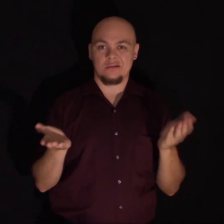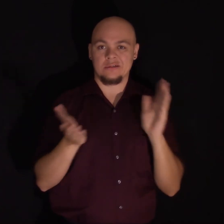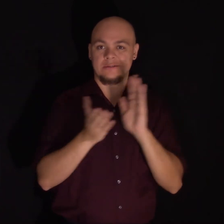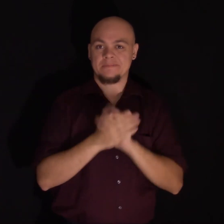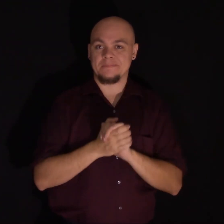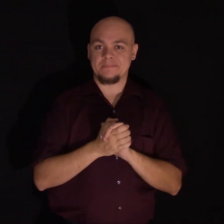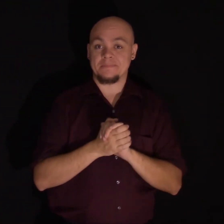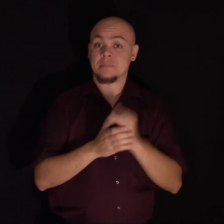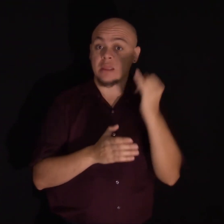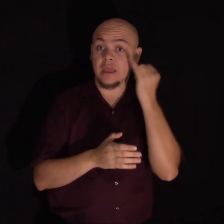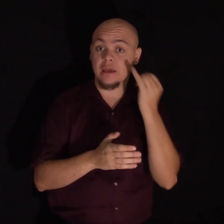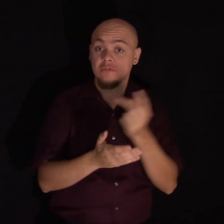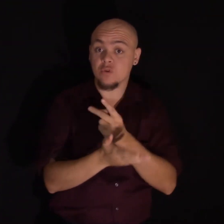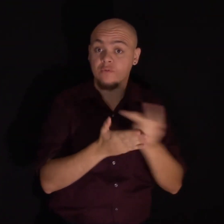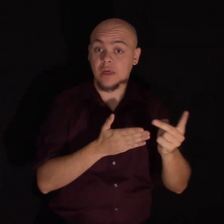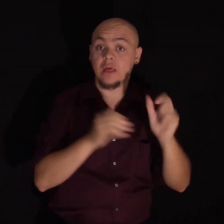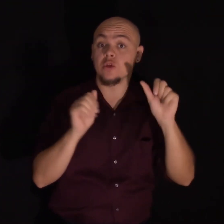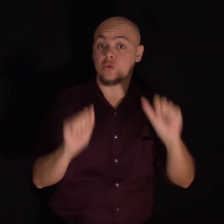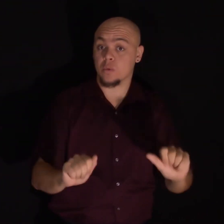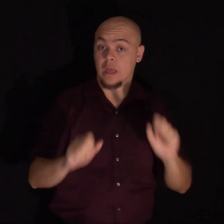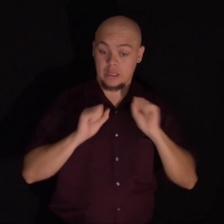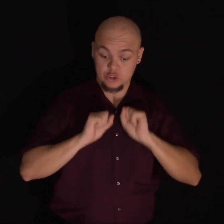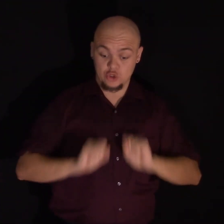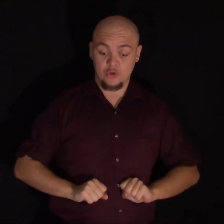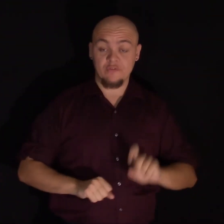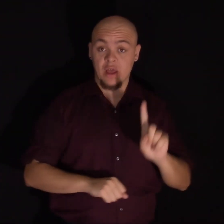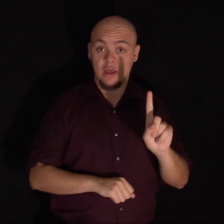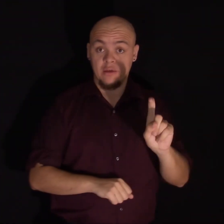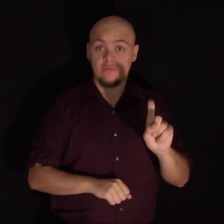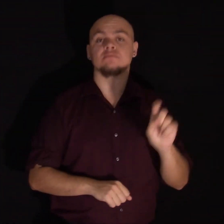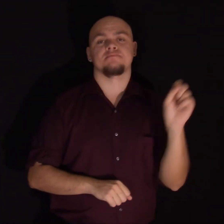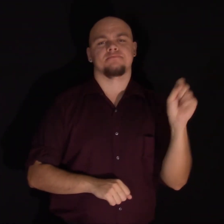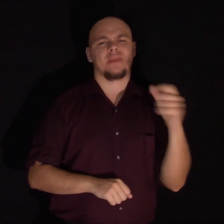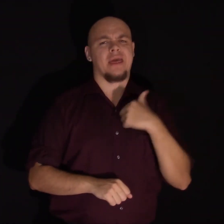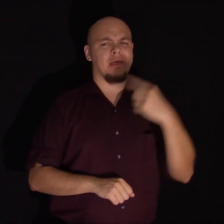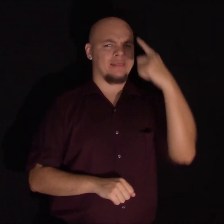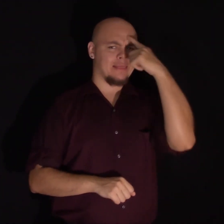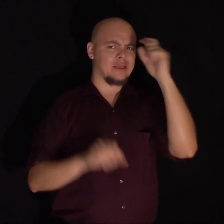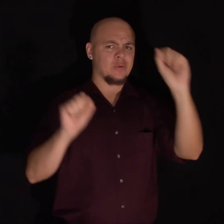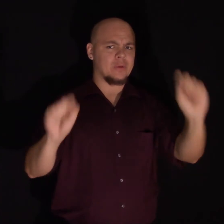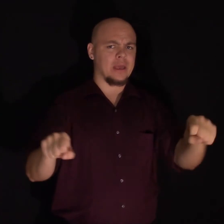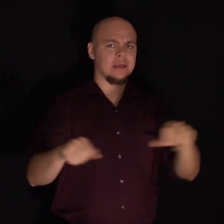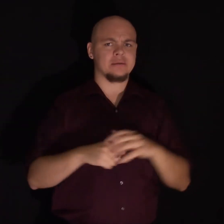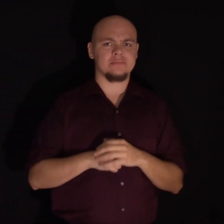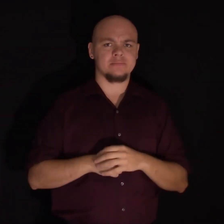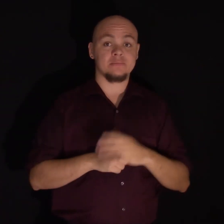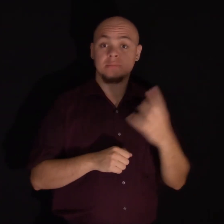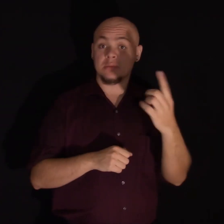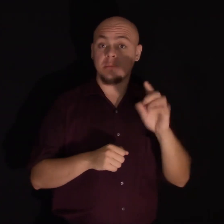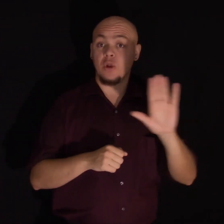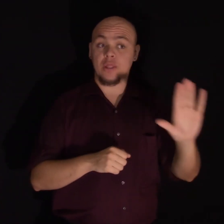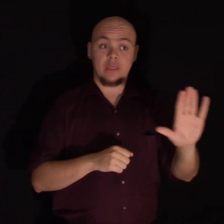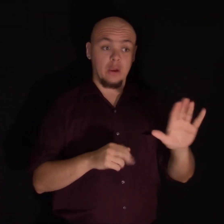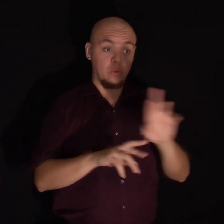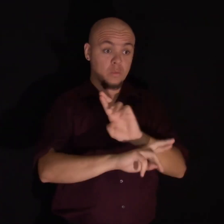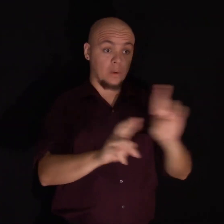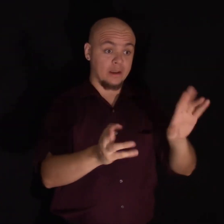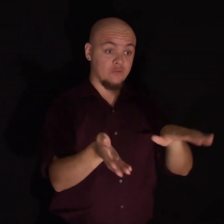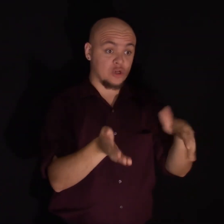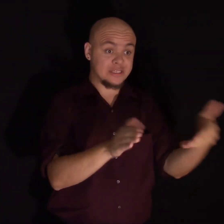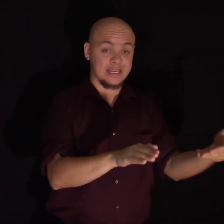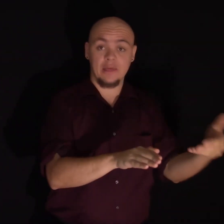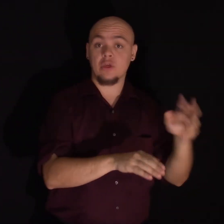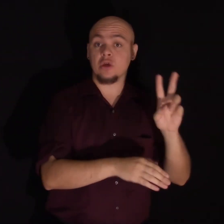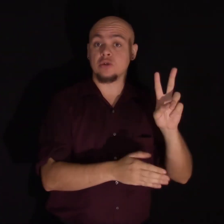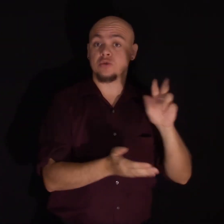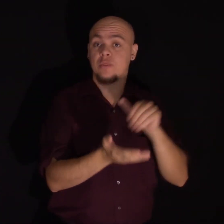If you do fail, can you survive it? I think you can. Talk to someone on their deathbed. In